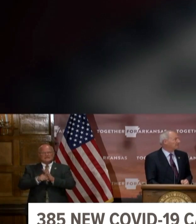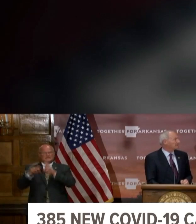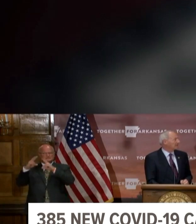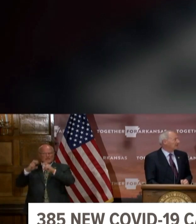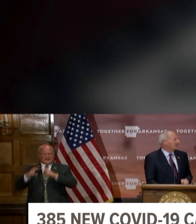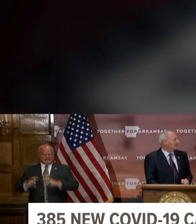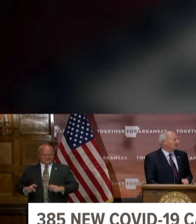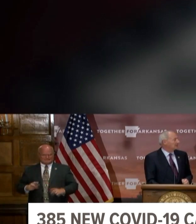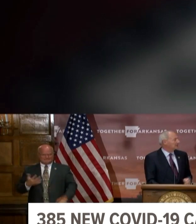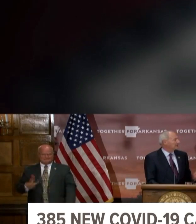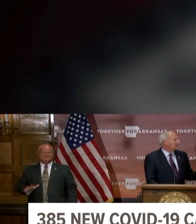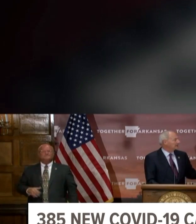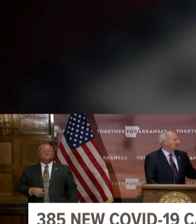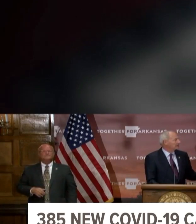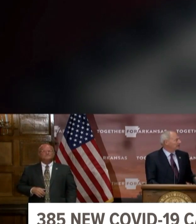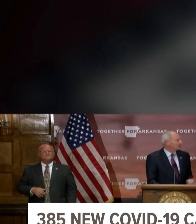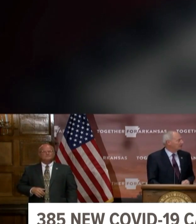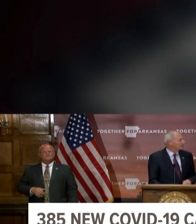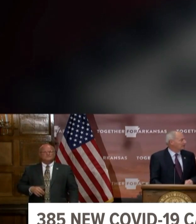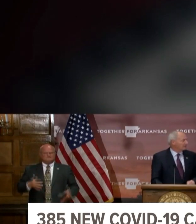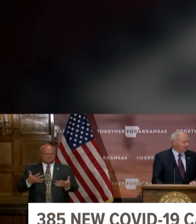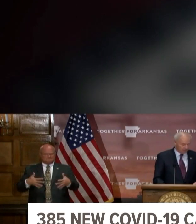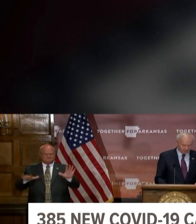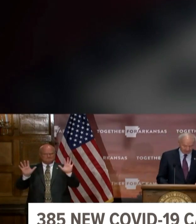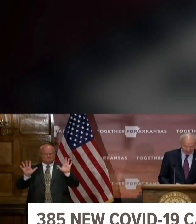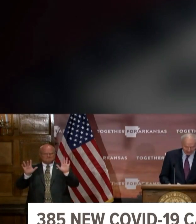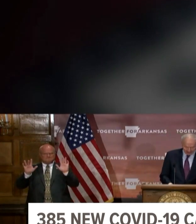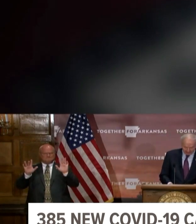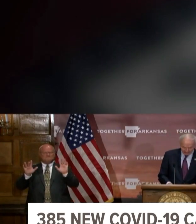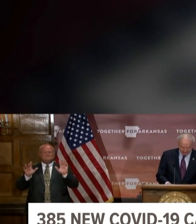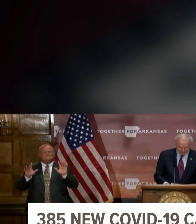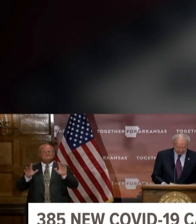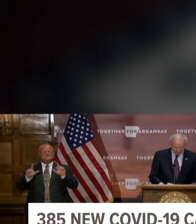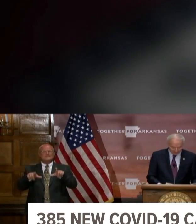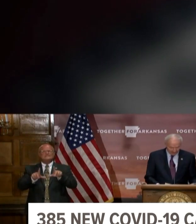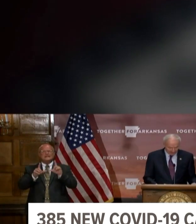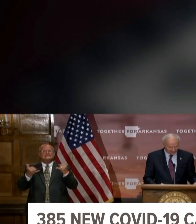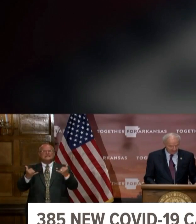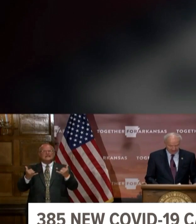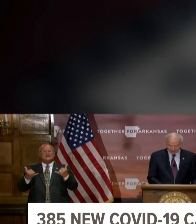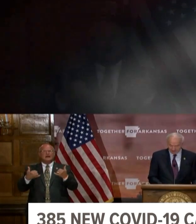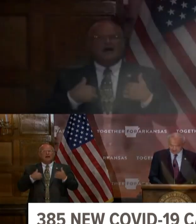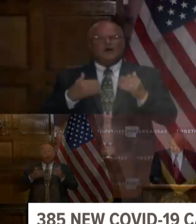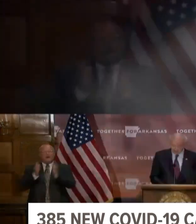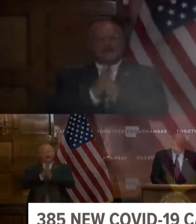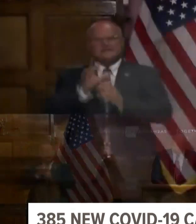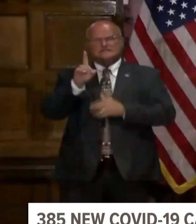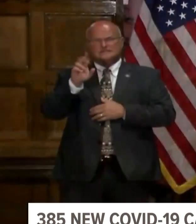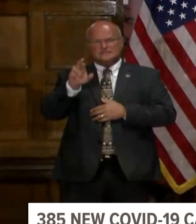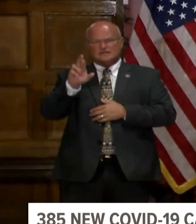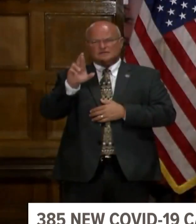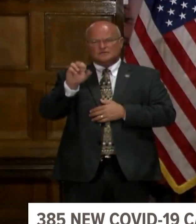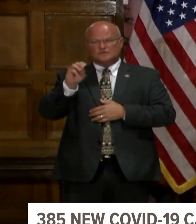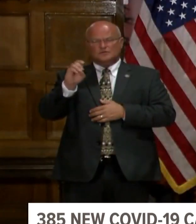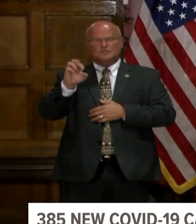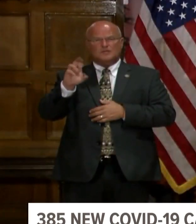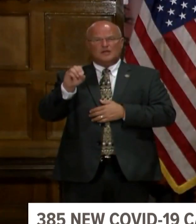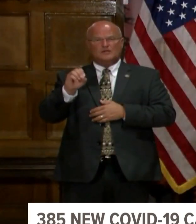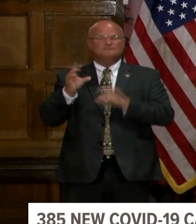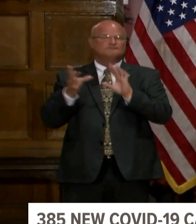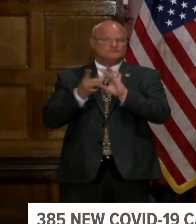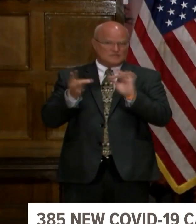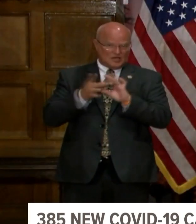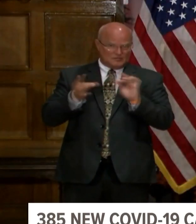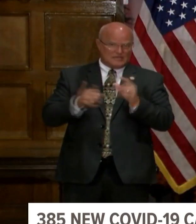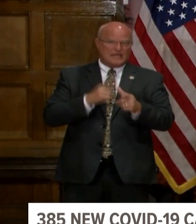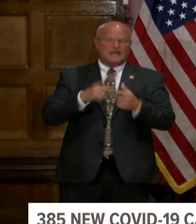analyzed. I believe that concludes those for now. And with that, let me ask Dr. Romero for his